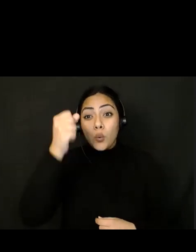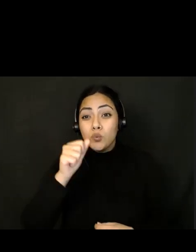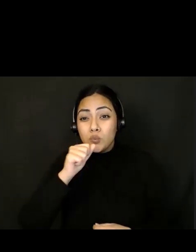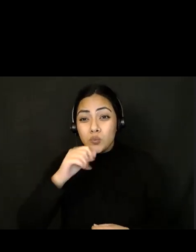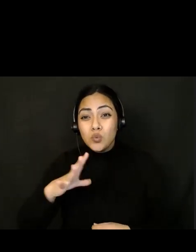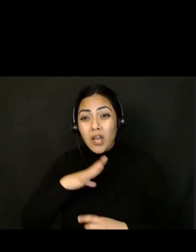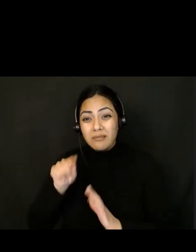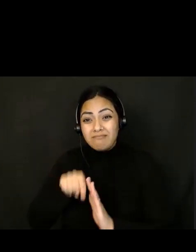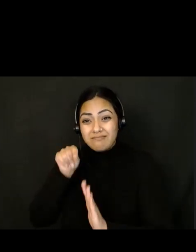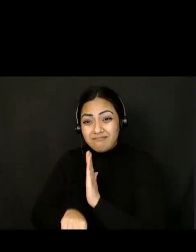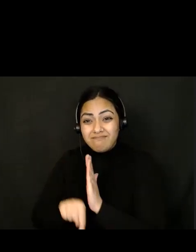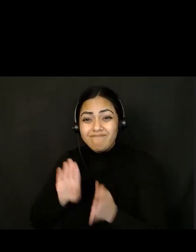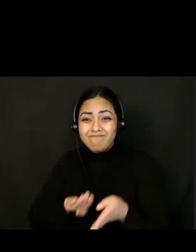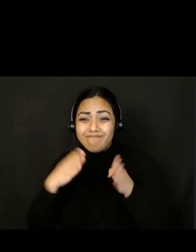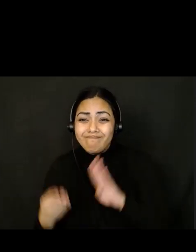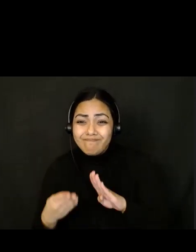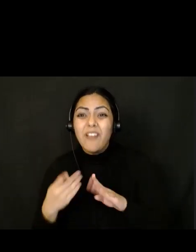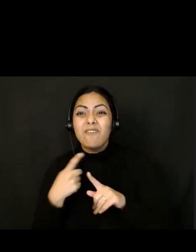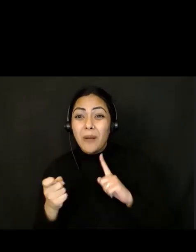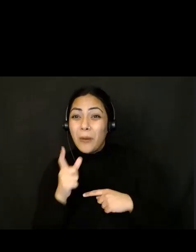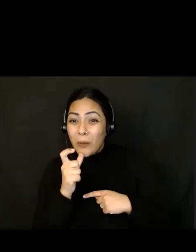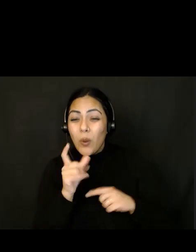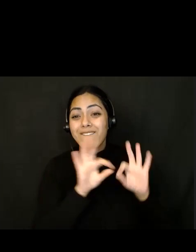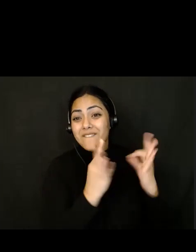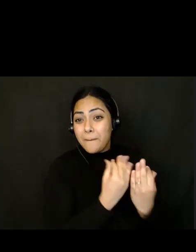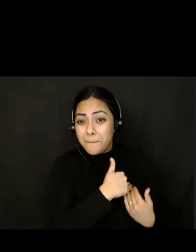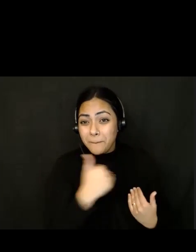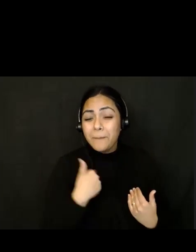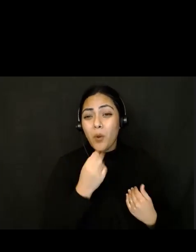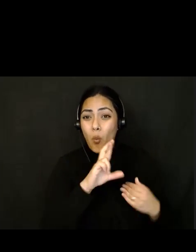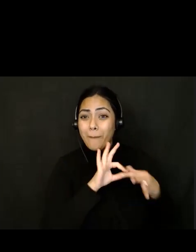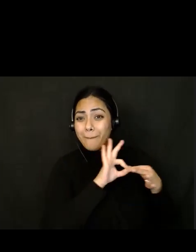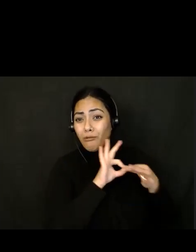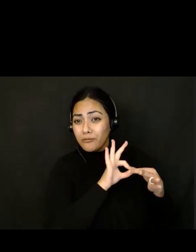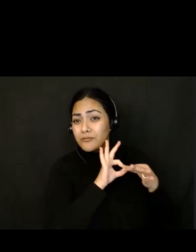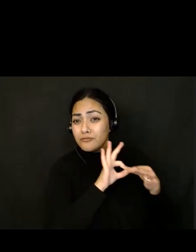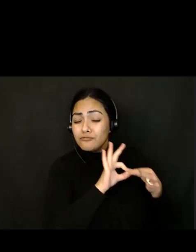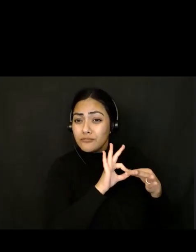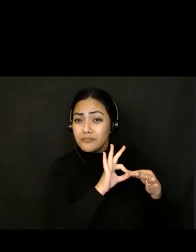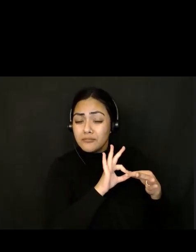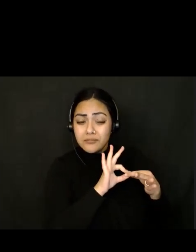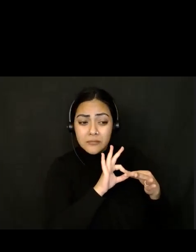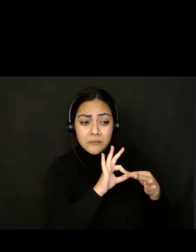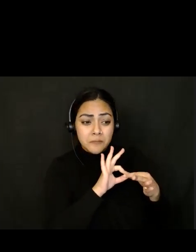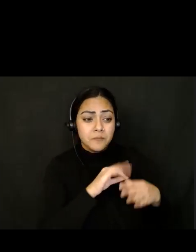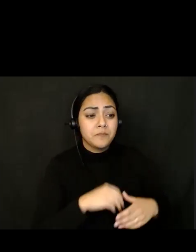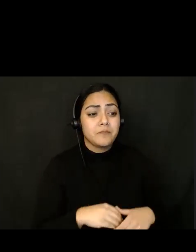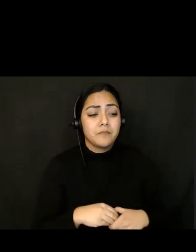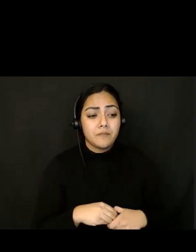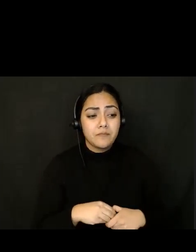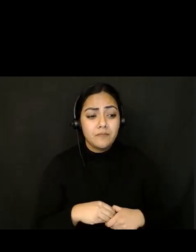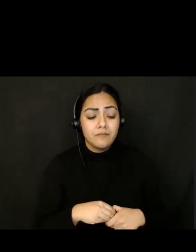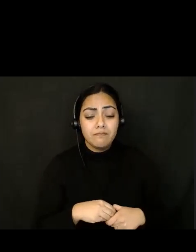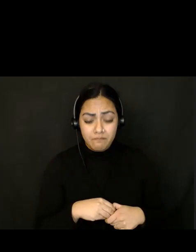were killed by an intimate partner or family member. We also heard that to address